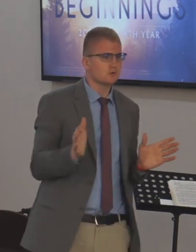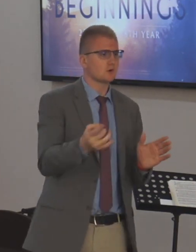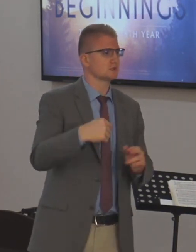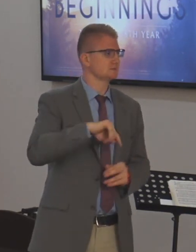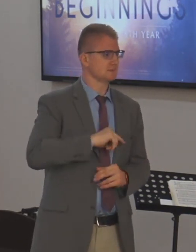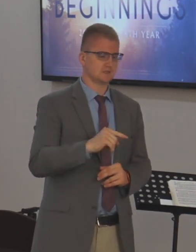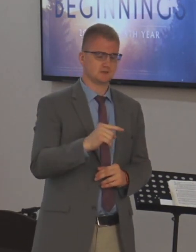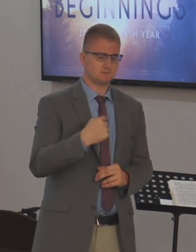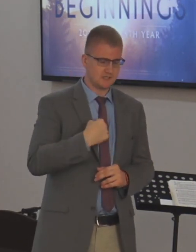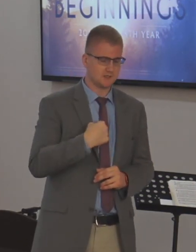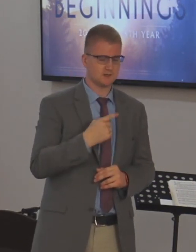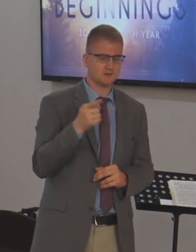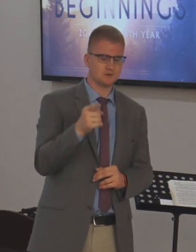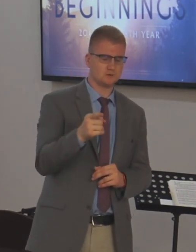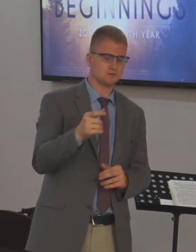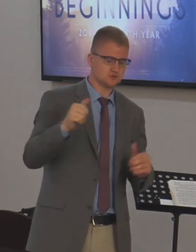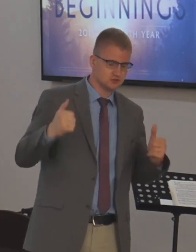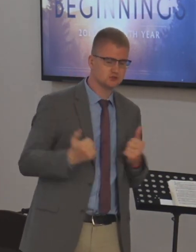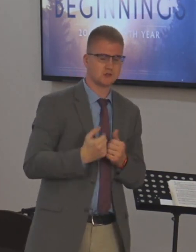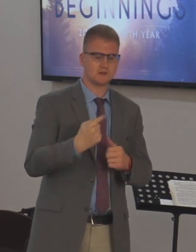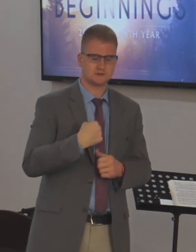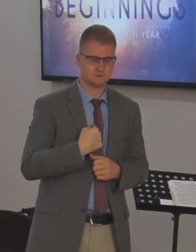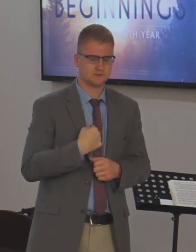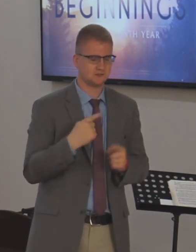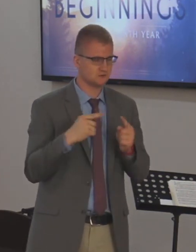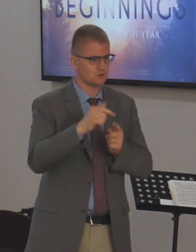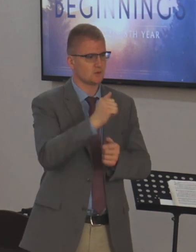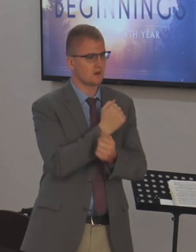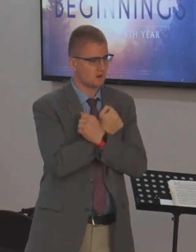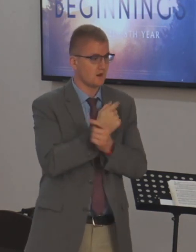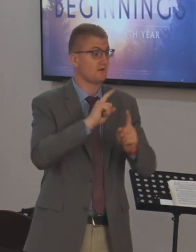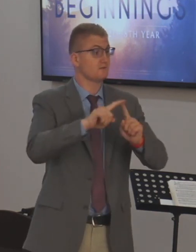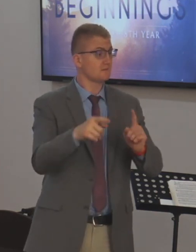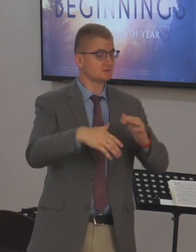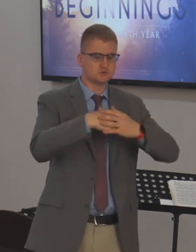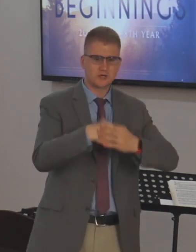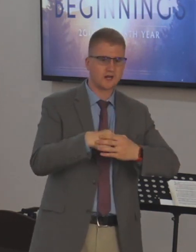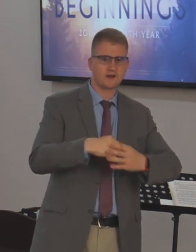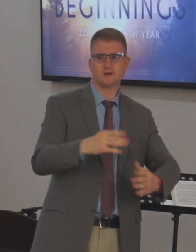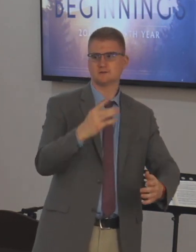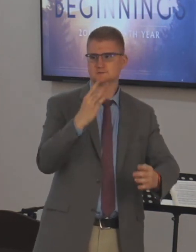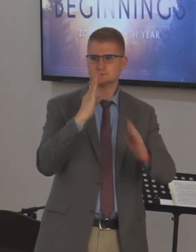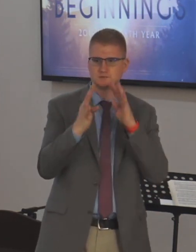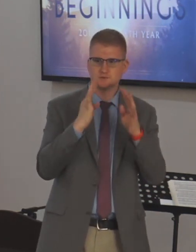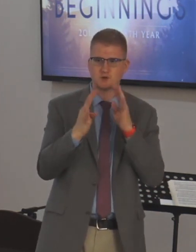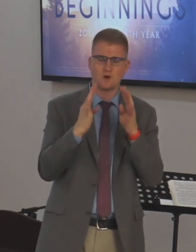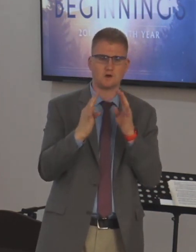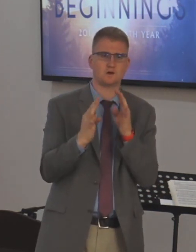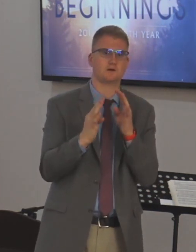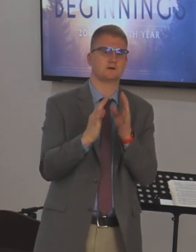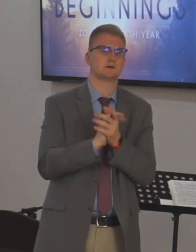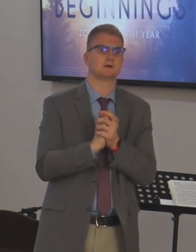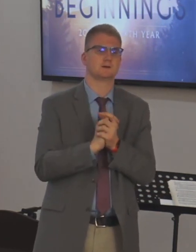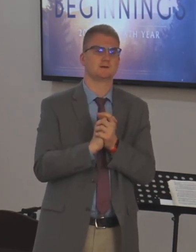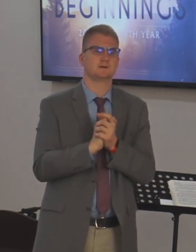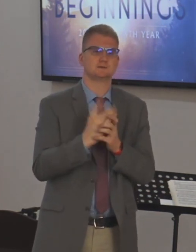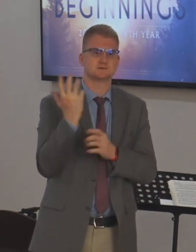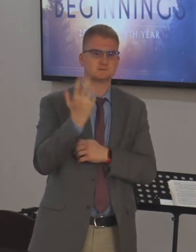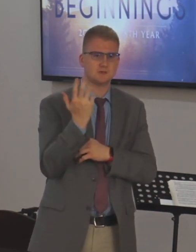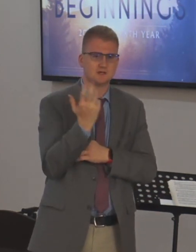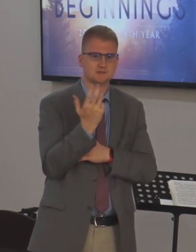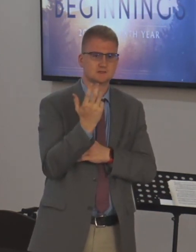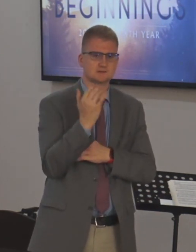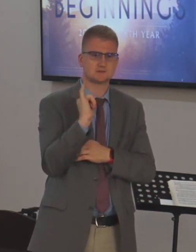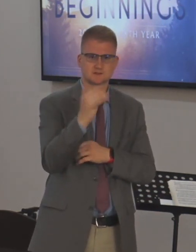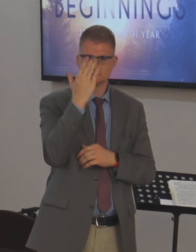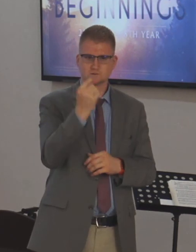me, you provoke me to love. But when we shake hands and we talk on the way out, and it's amazing. That's why